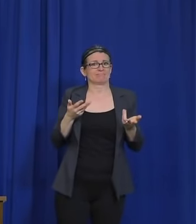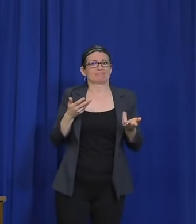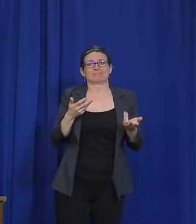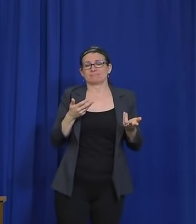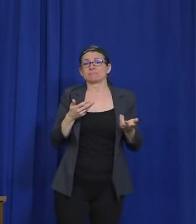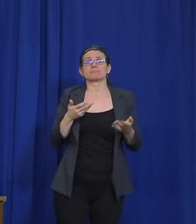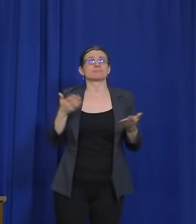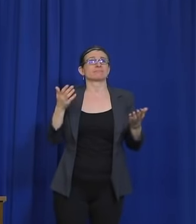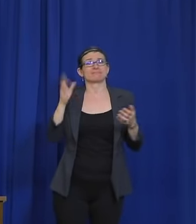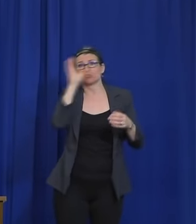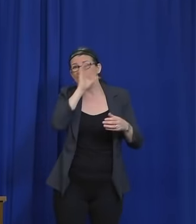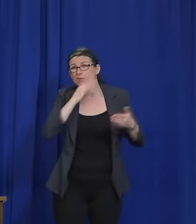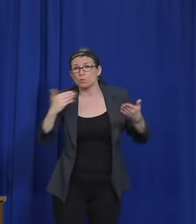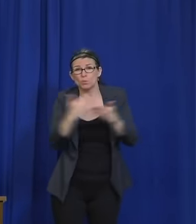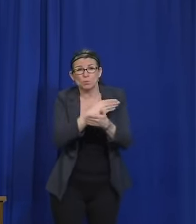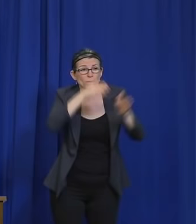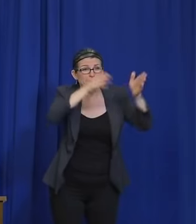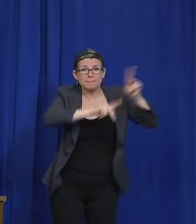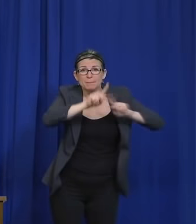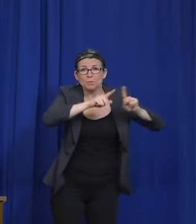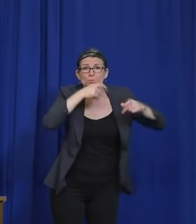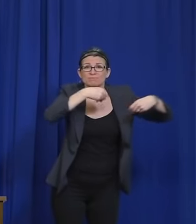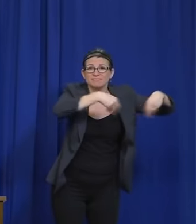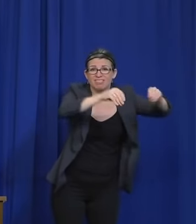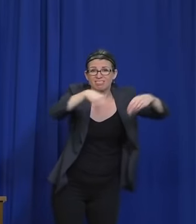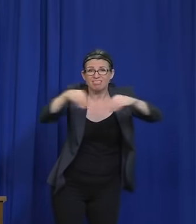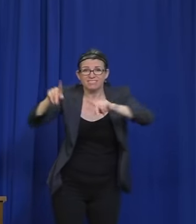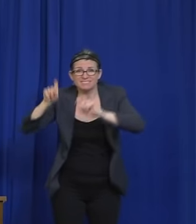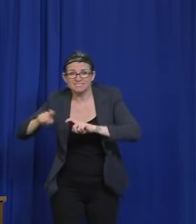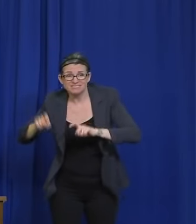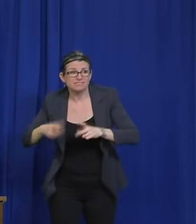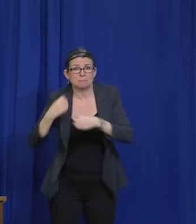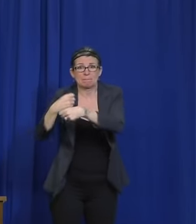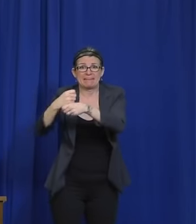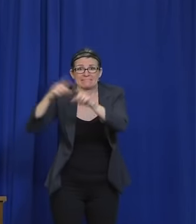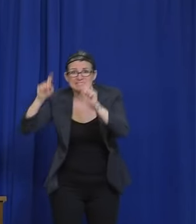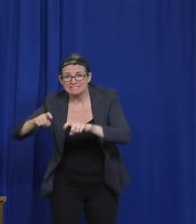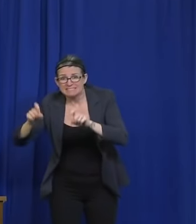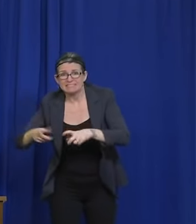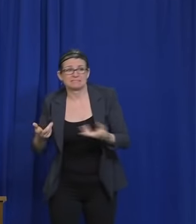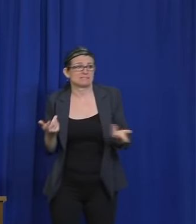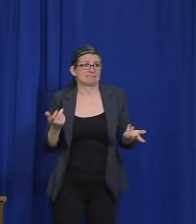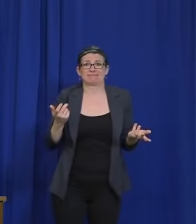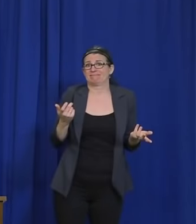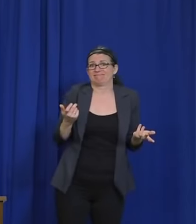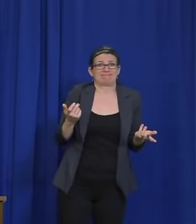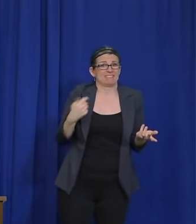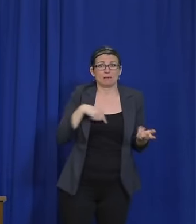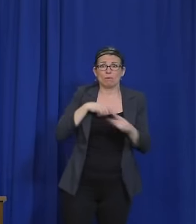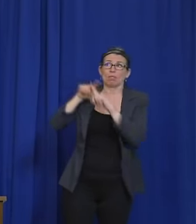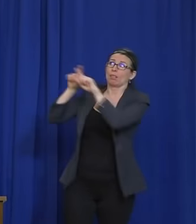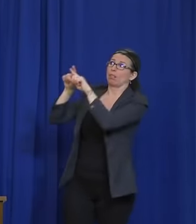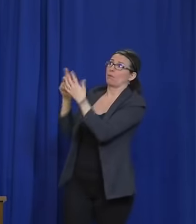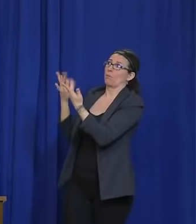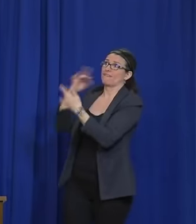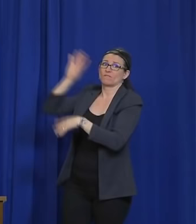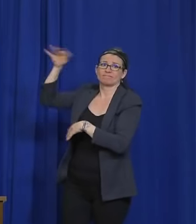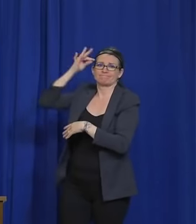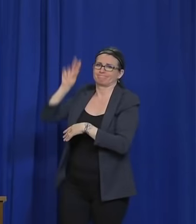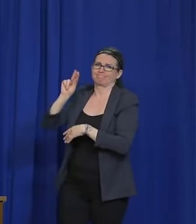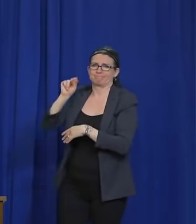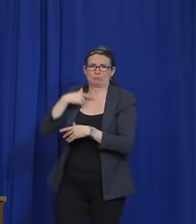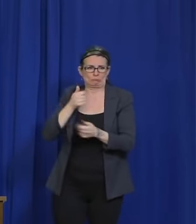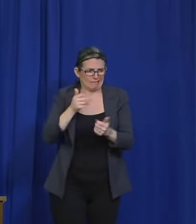in smart ways? We still are trying to validate this kind of rapid testing ID now that Dr. Shaw has talked about to make sure it